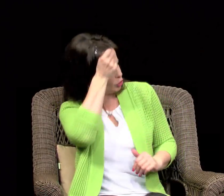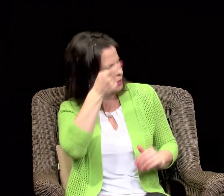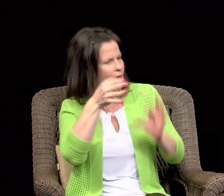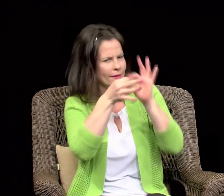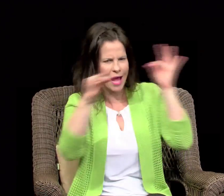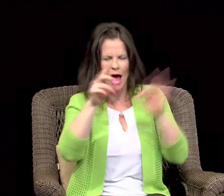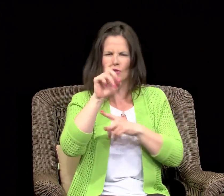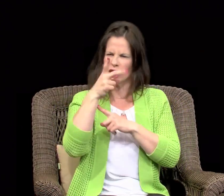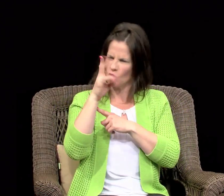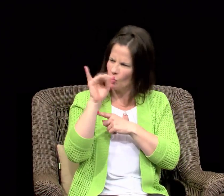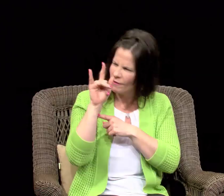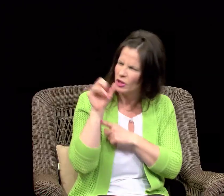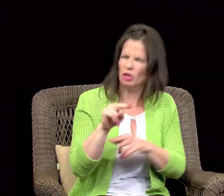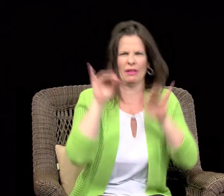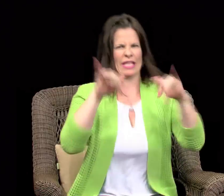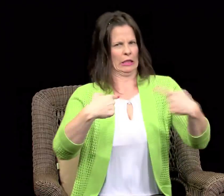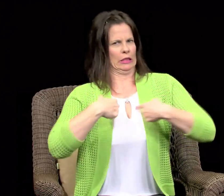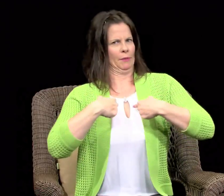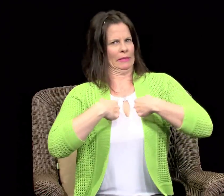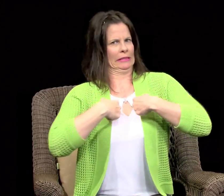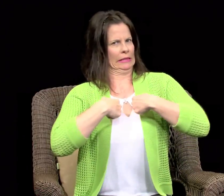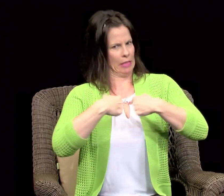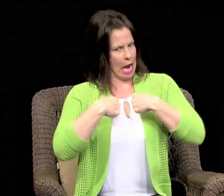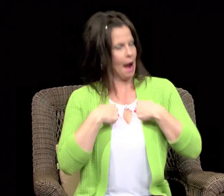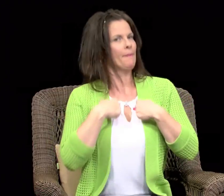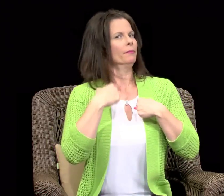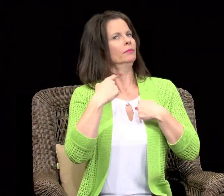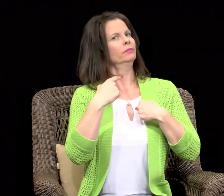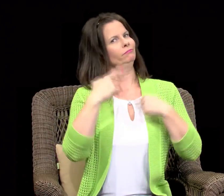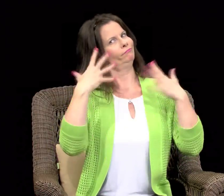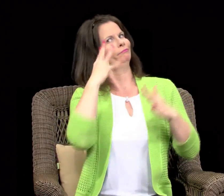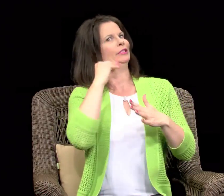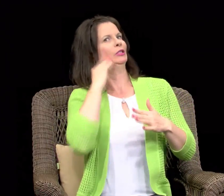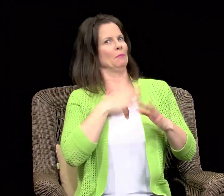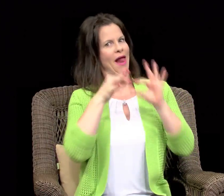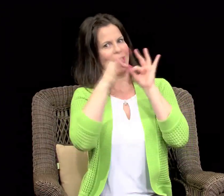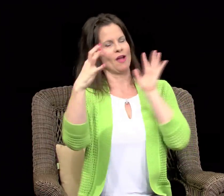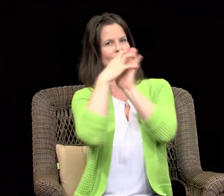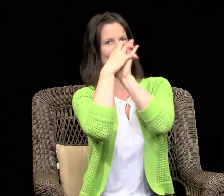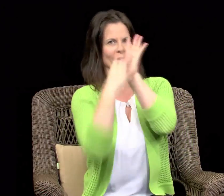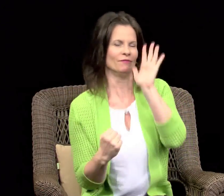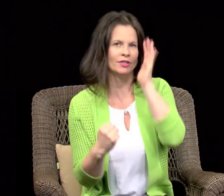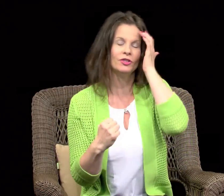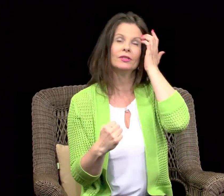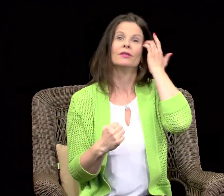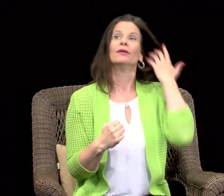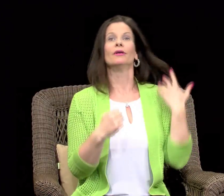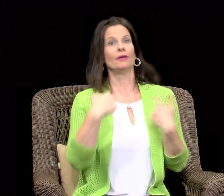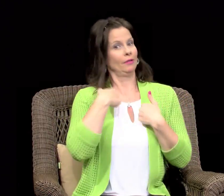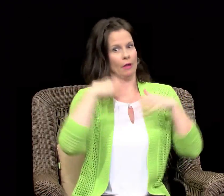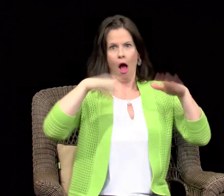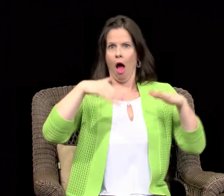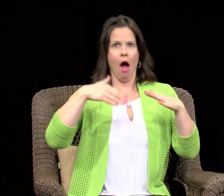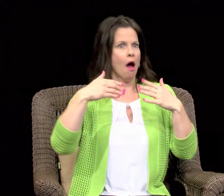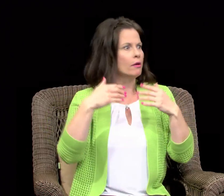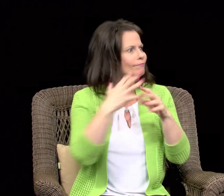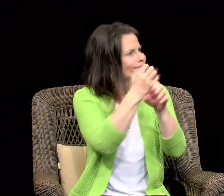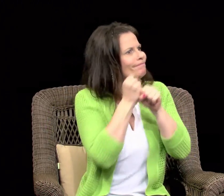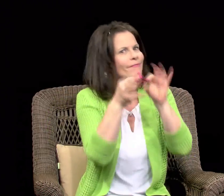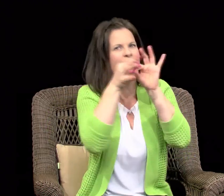outperformed that other group without sign. So I'm a real proponent of supporting sign language.